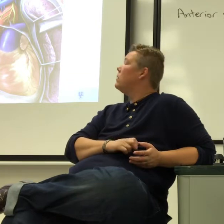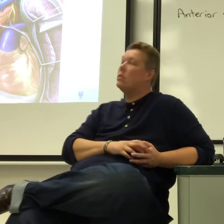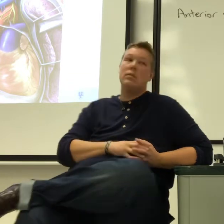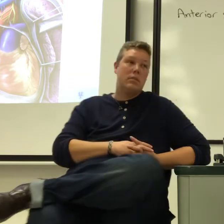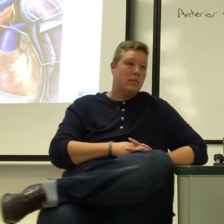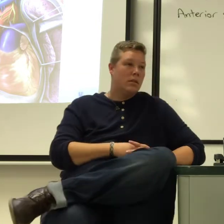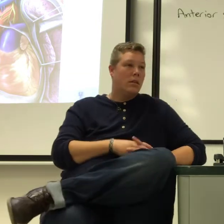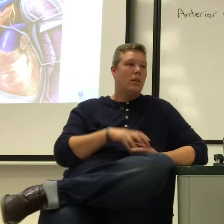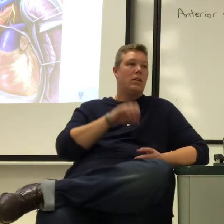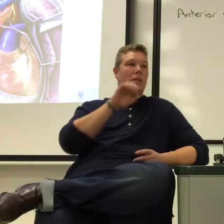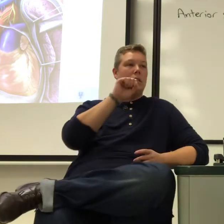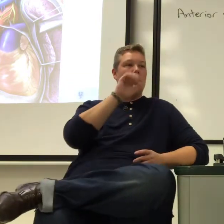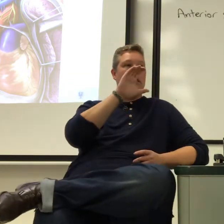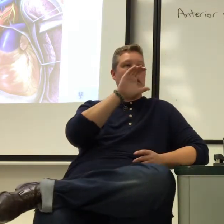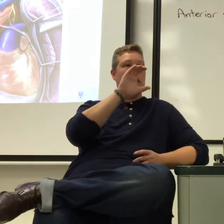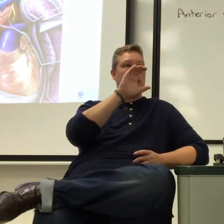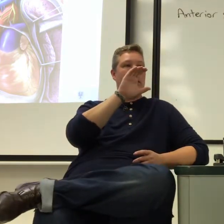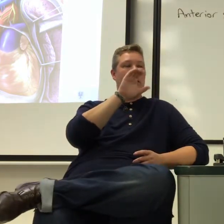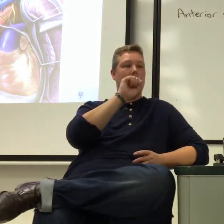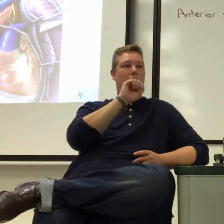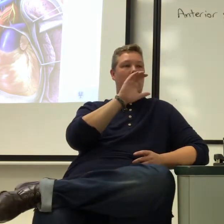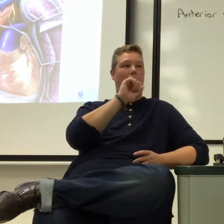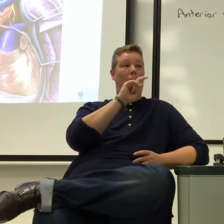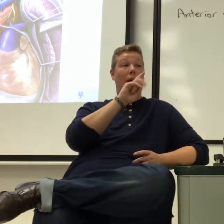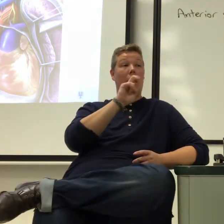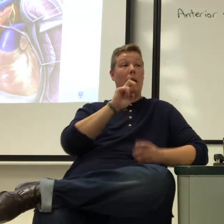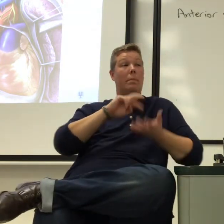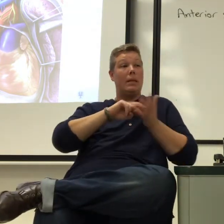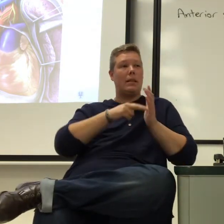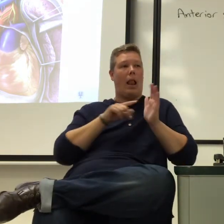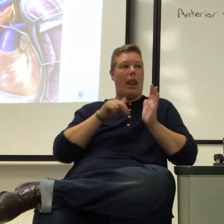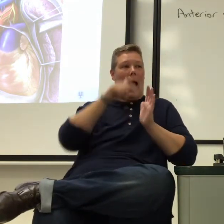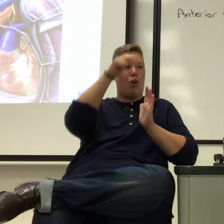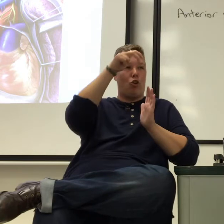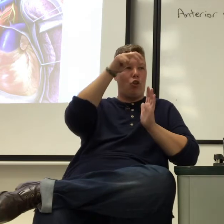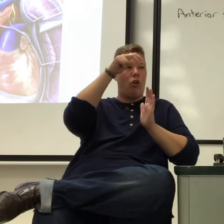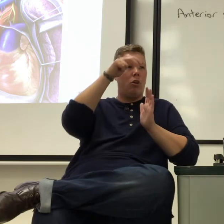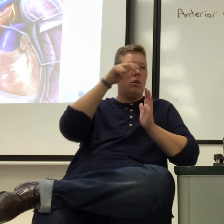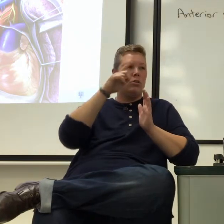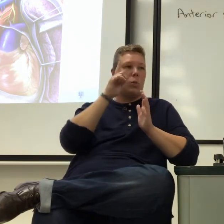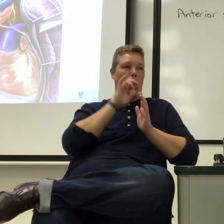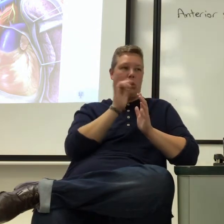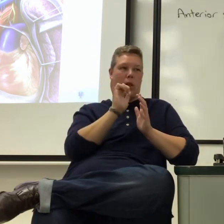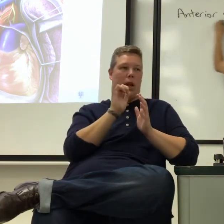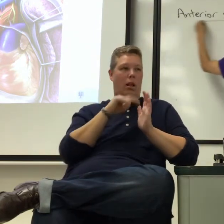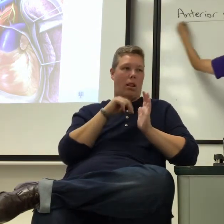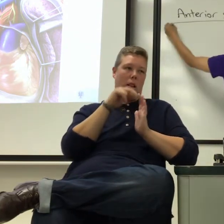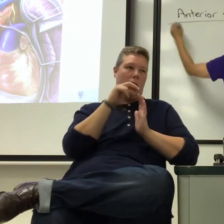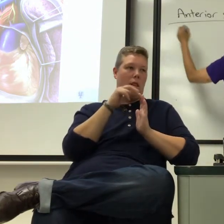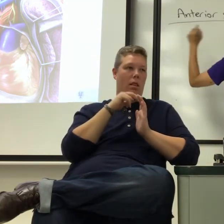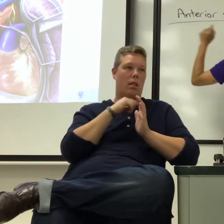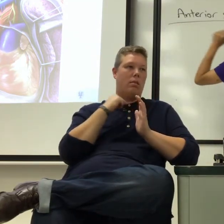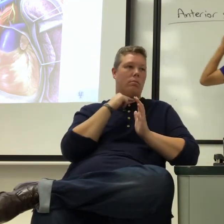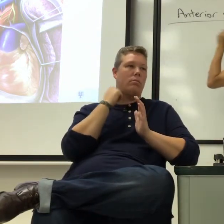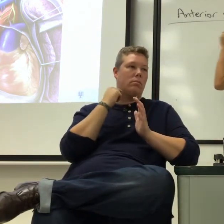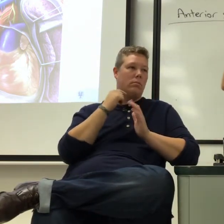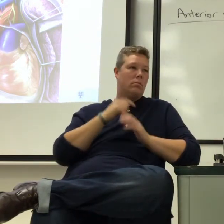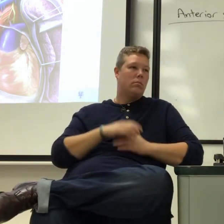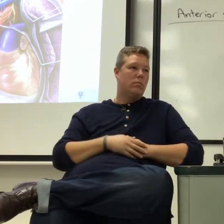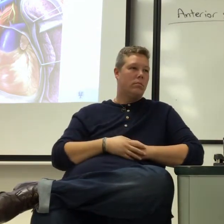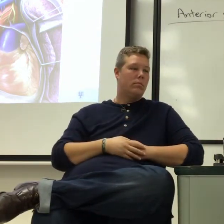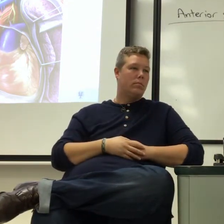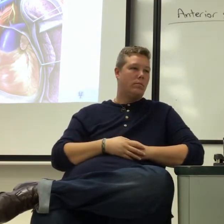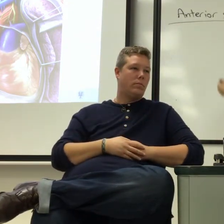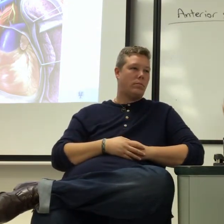Scalene means ladder. The muscle looks like a ladder. Well, anyways, we should know it as a landmark. The